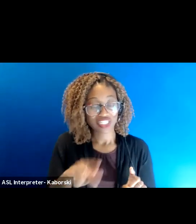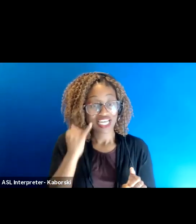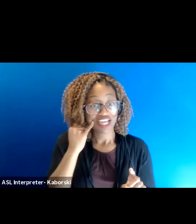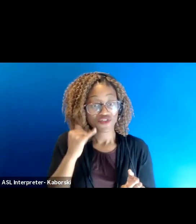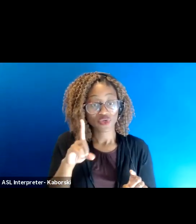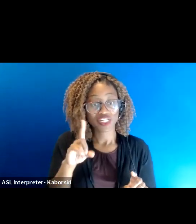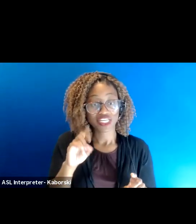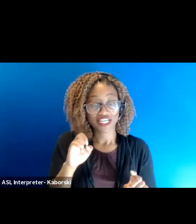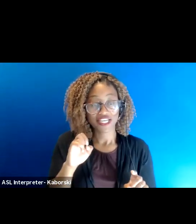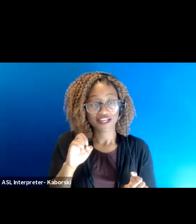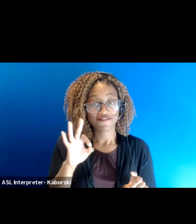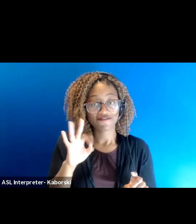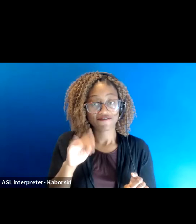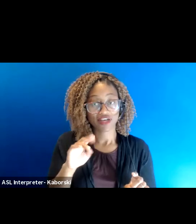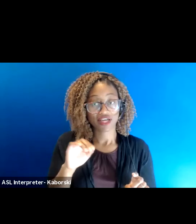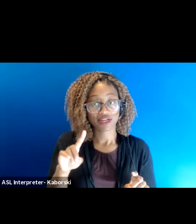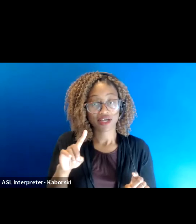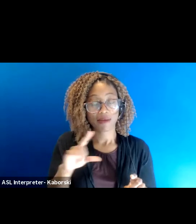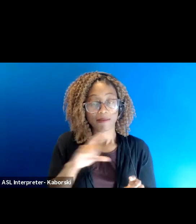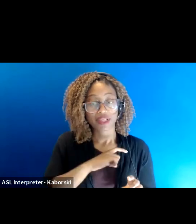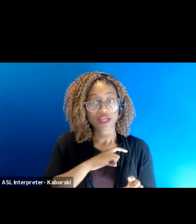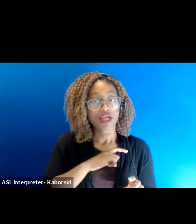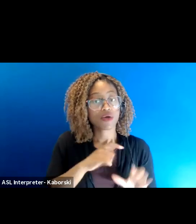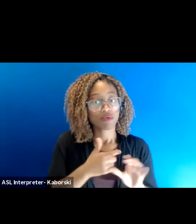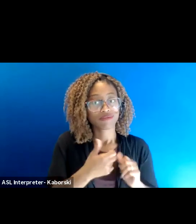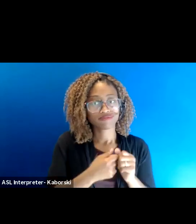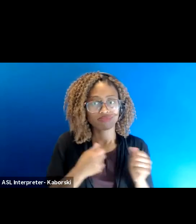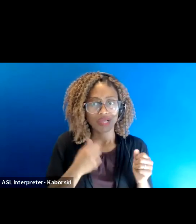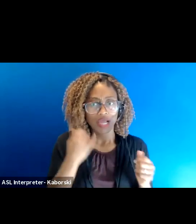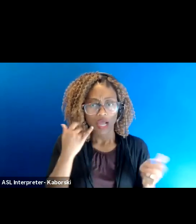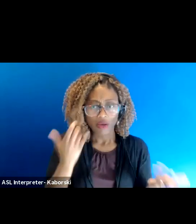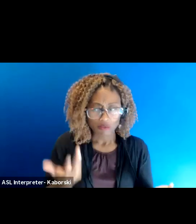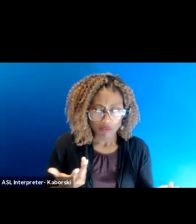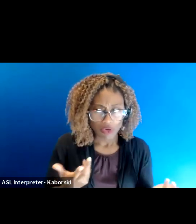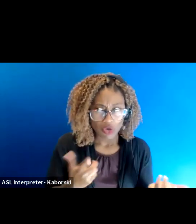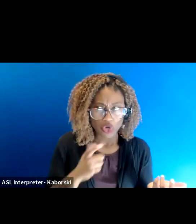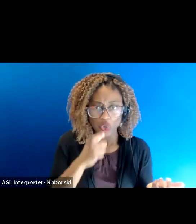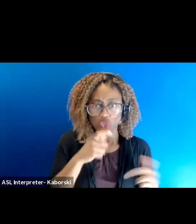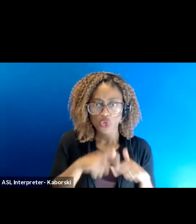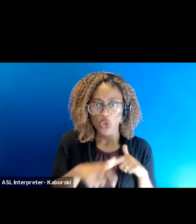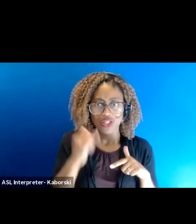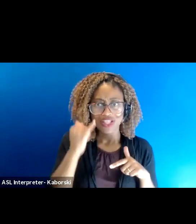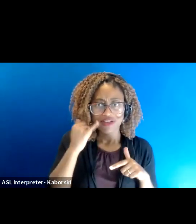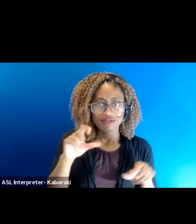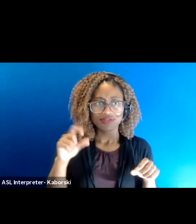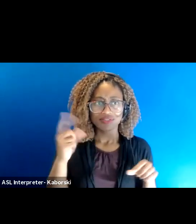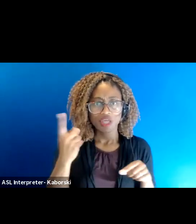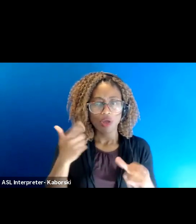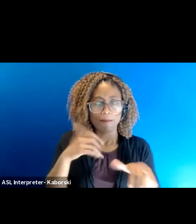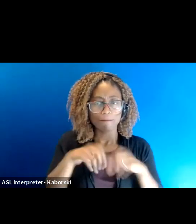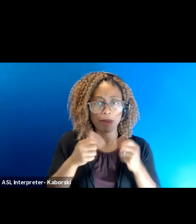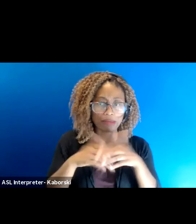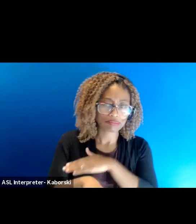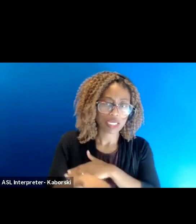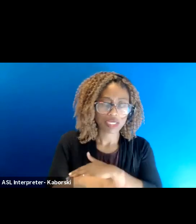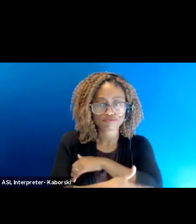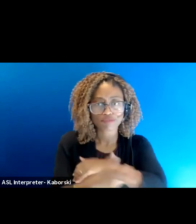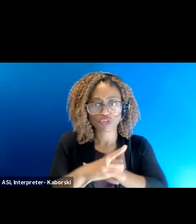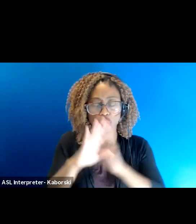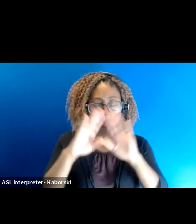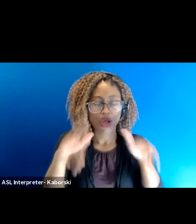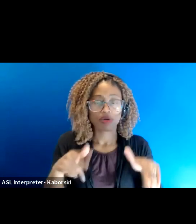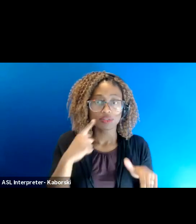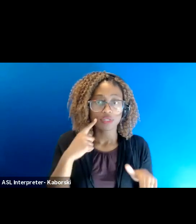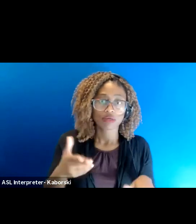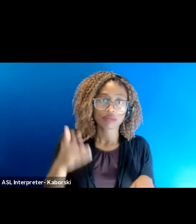police, who will you call if someone breaks into your home and holds you hostage, or robs you, or takes